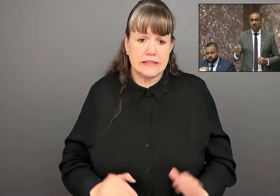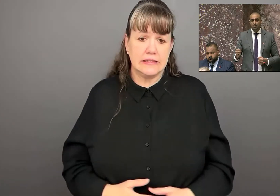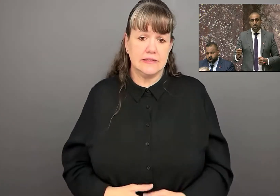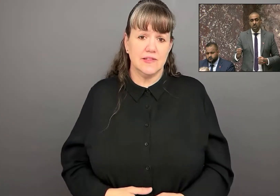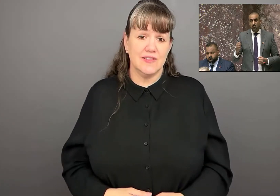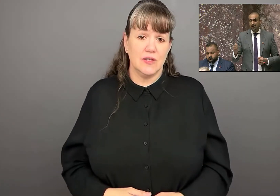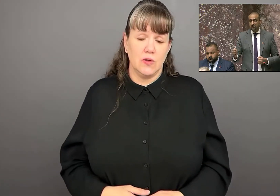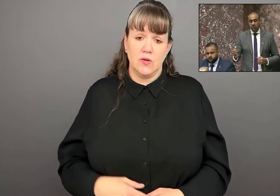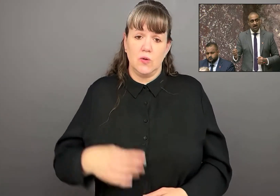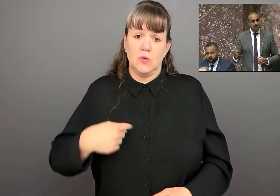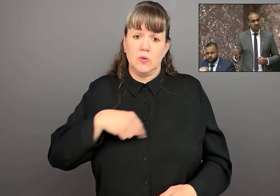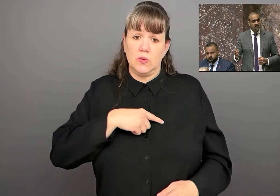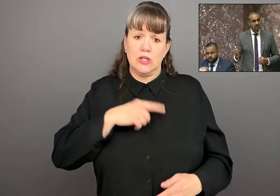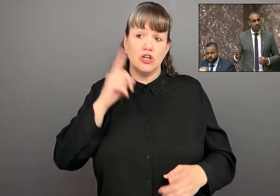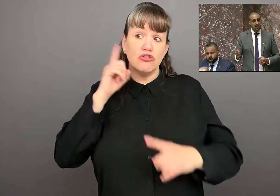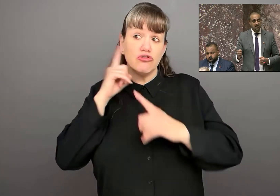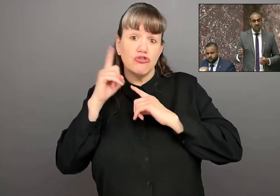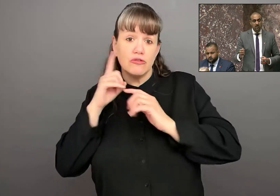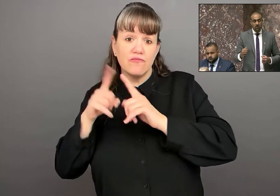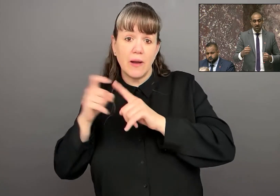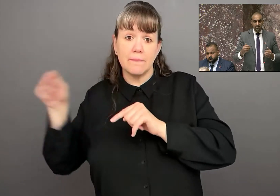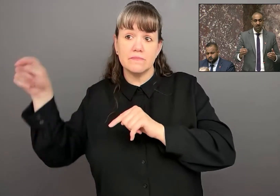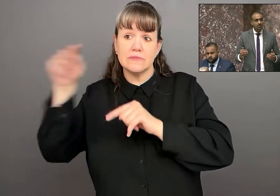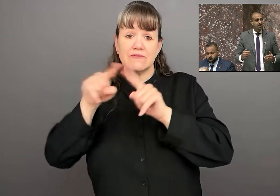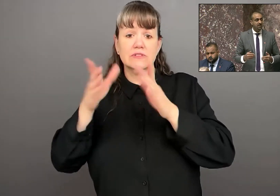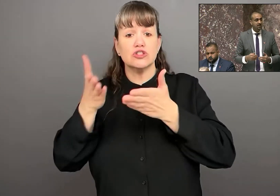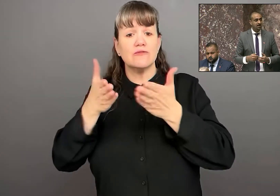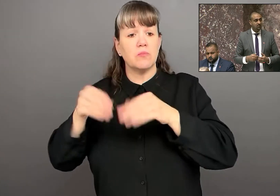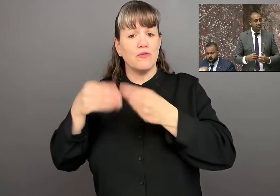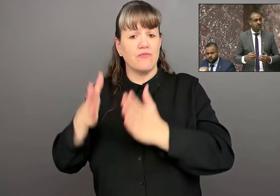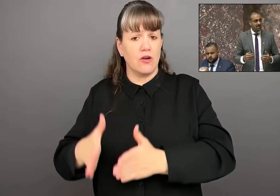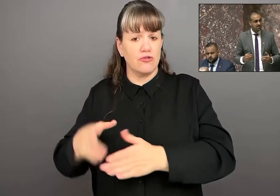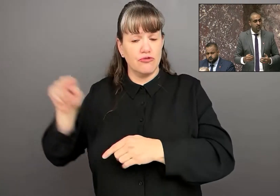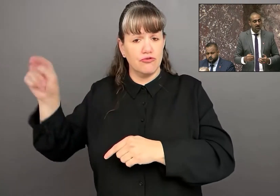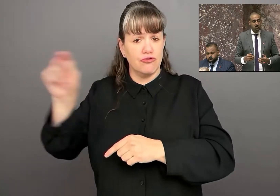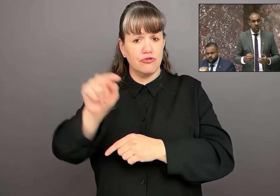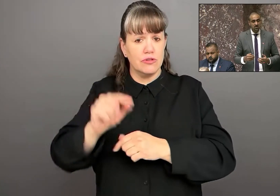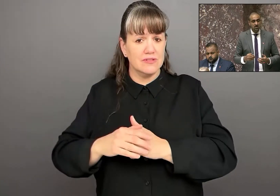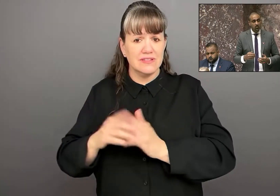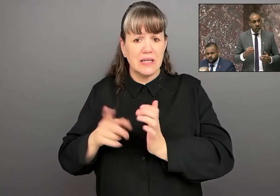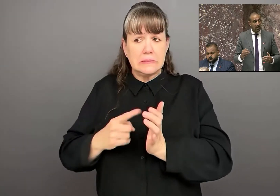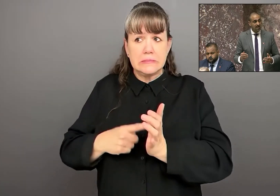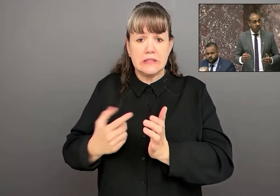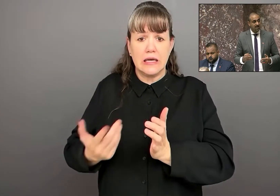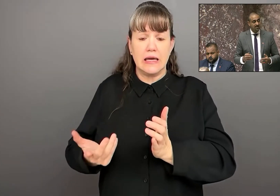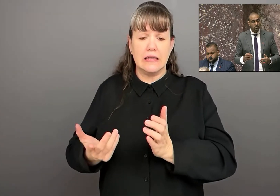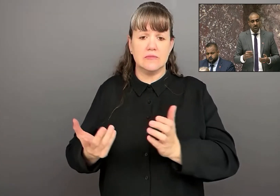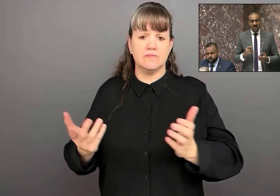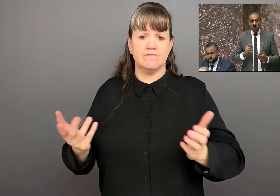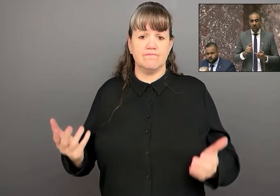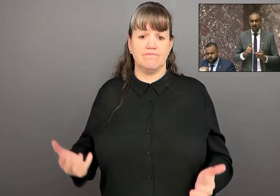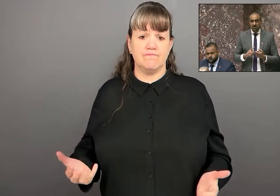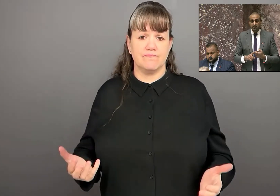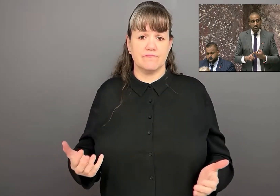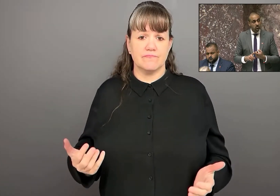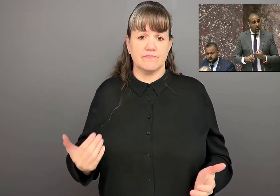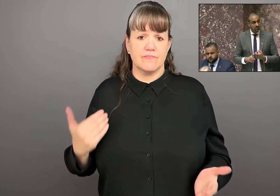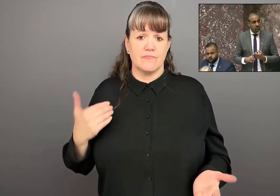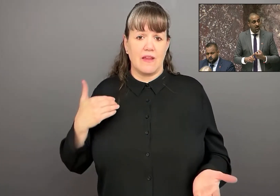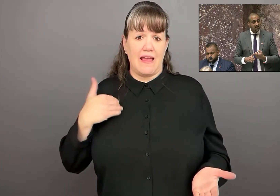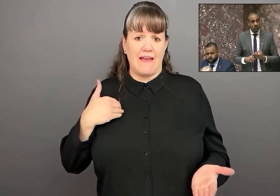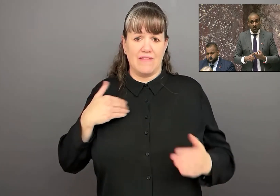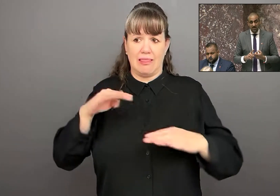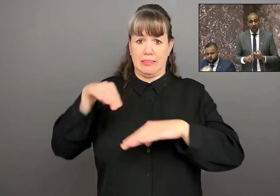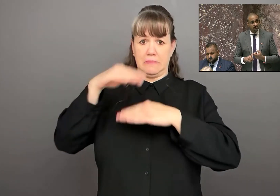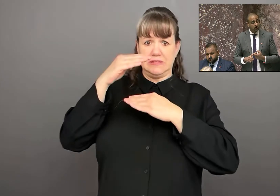that they weren't able to do wellness checks because they were limited by the rental tenancy branch. We changed that to allow them to do